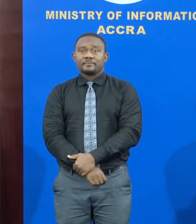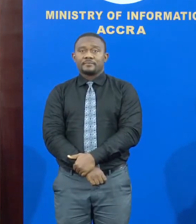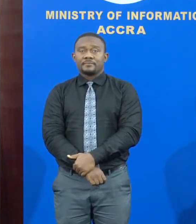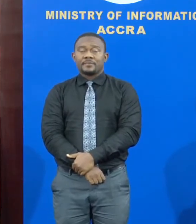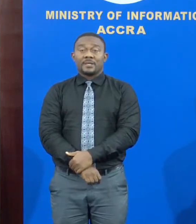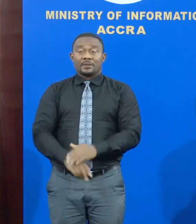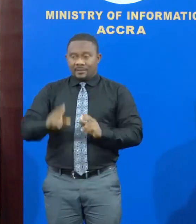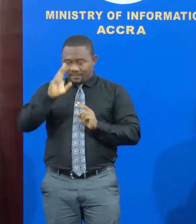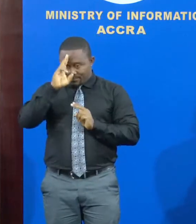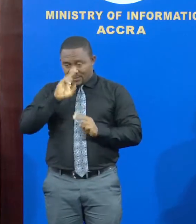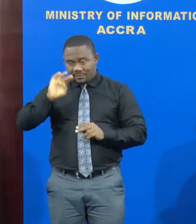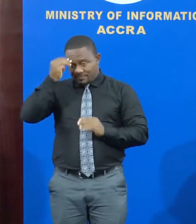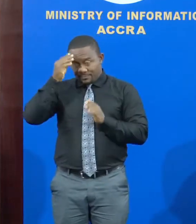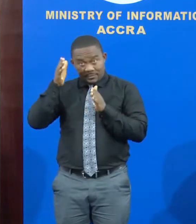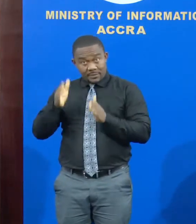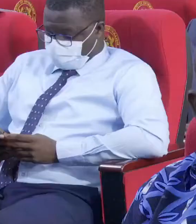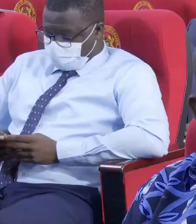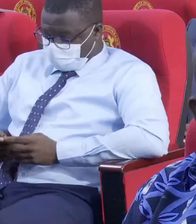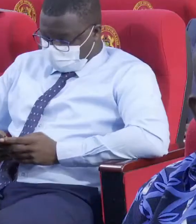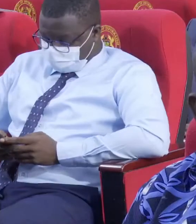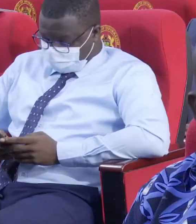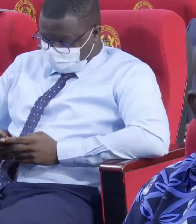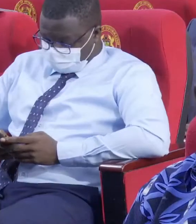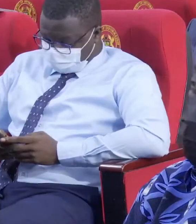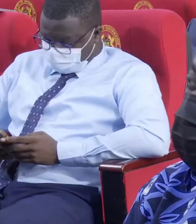Honorable Minister for Information,